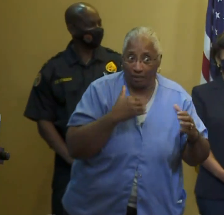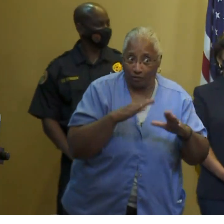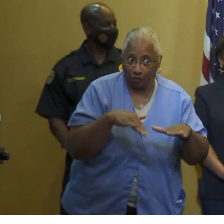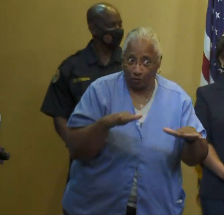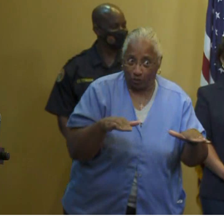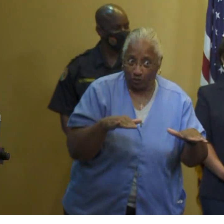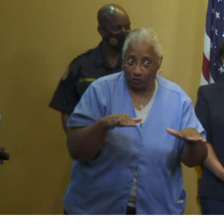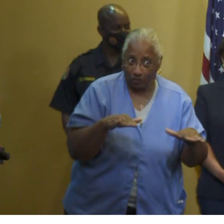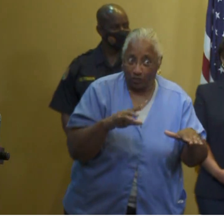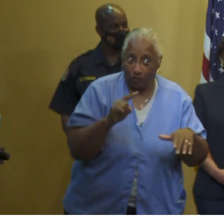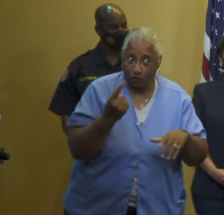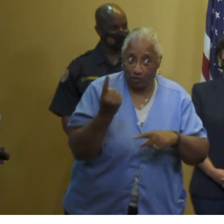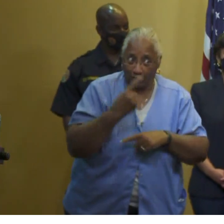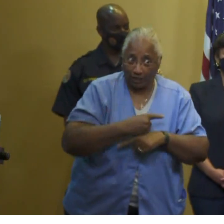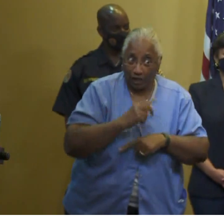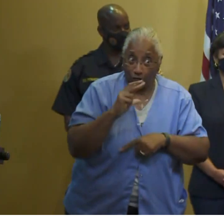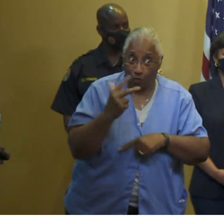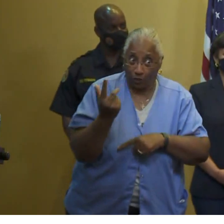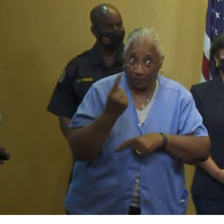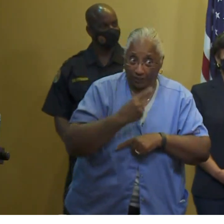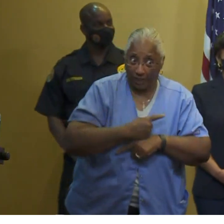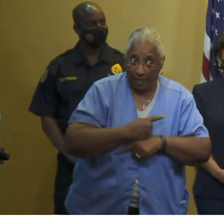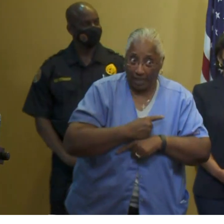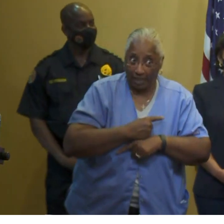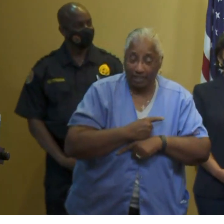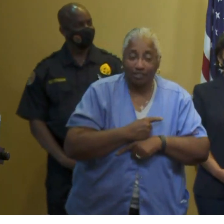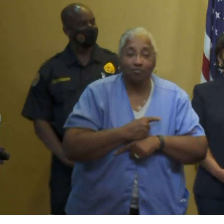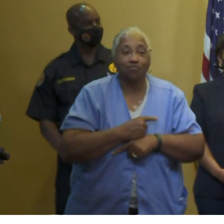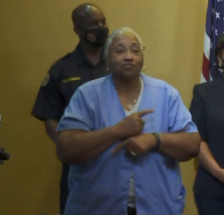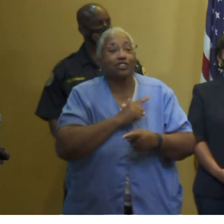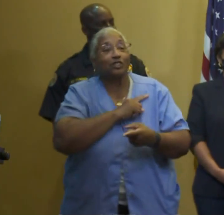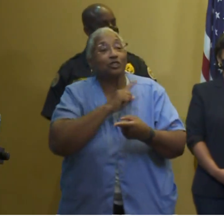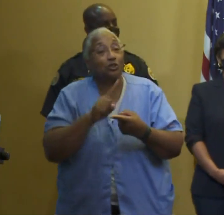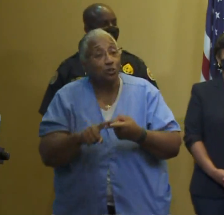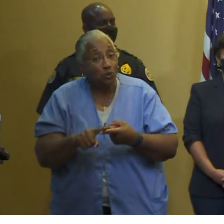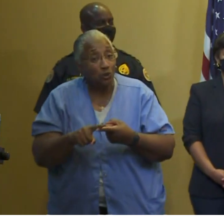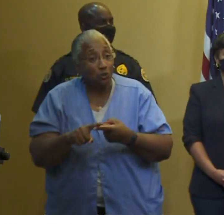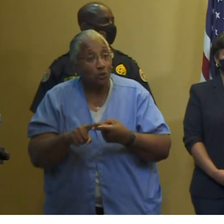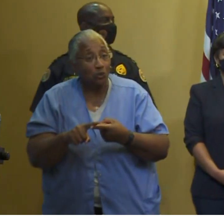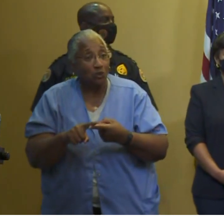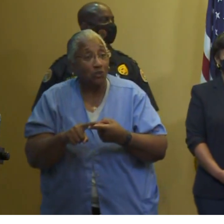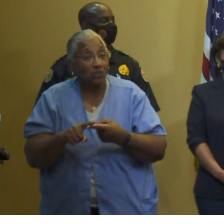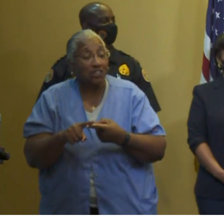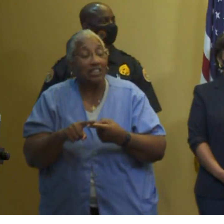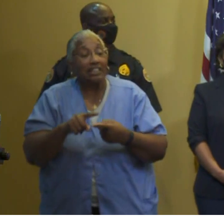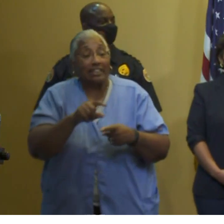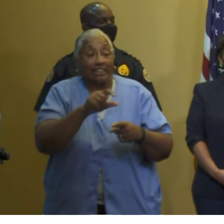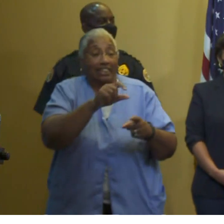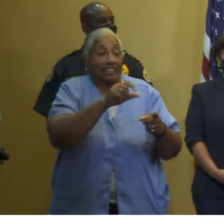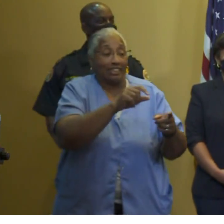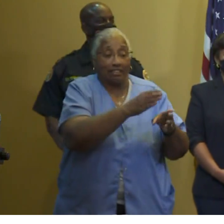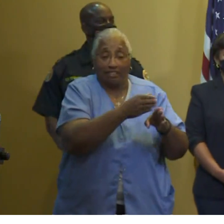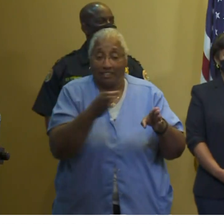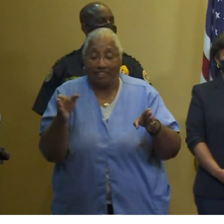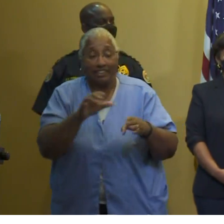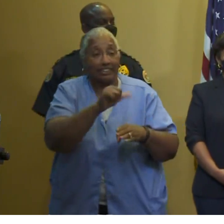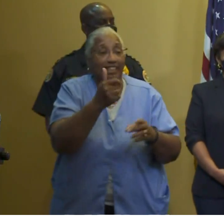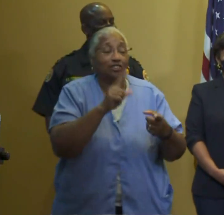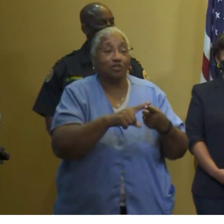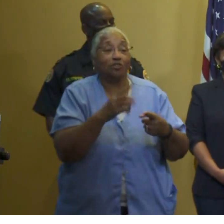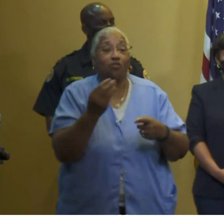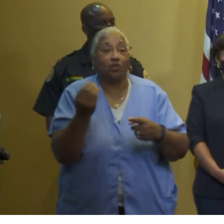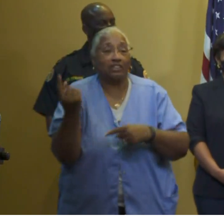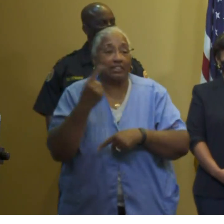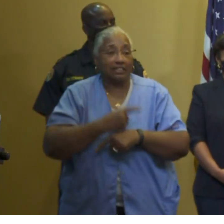or third day, whatever you want to call it, to from conception to hatchery is 10 to 14 days. We're getting into